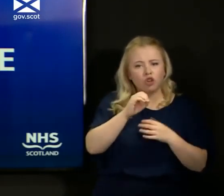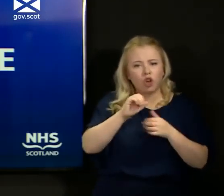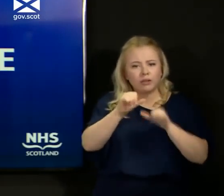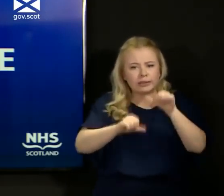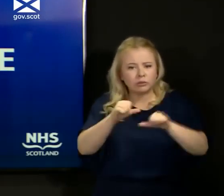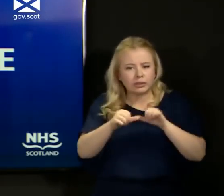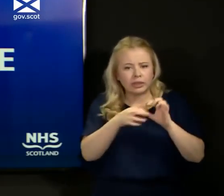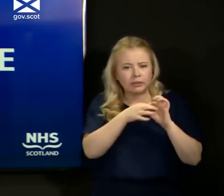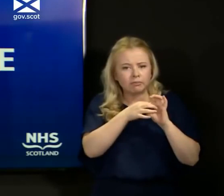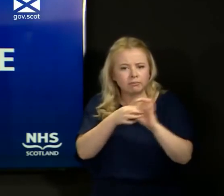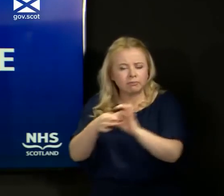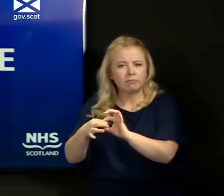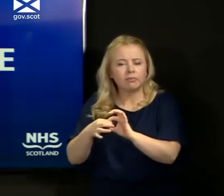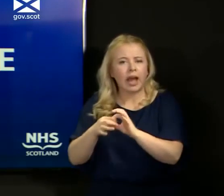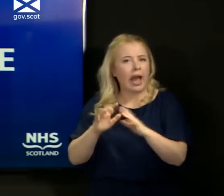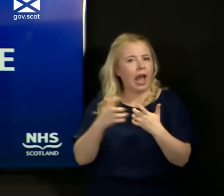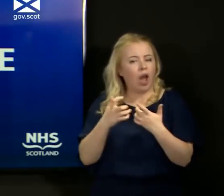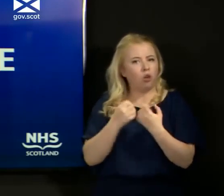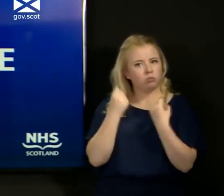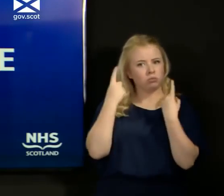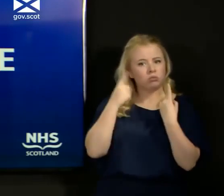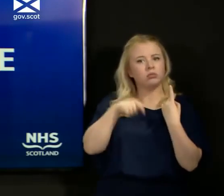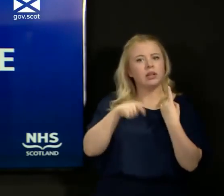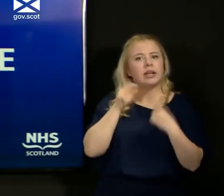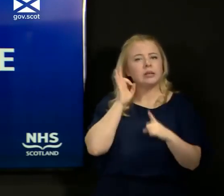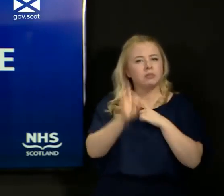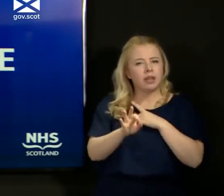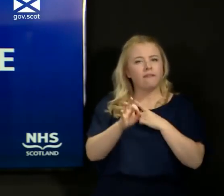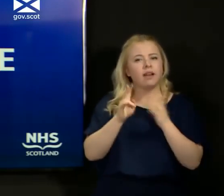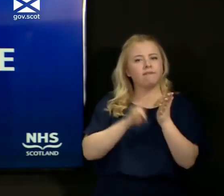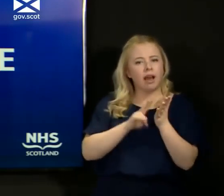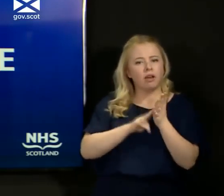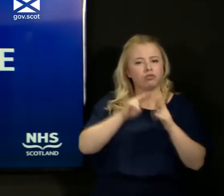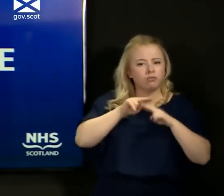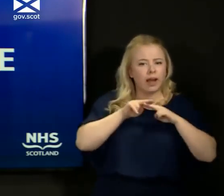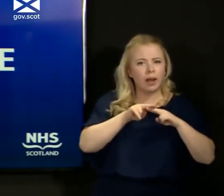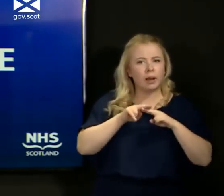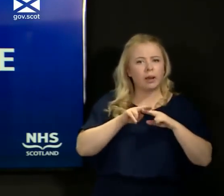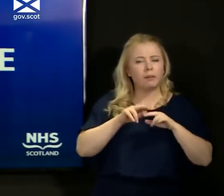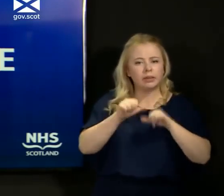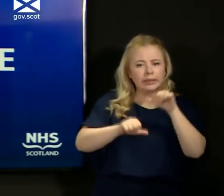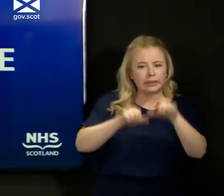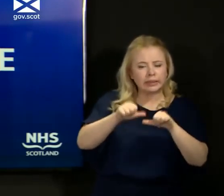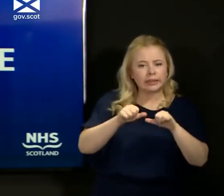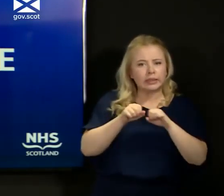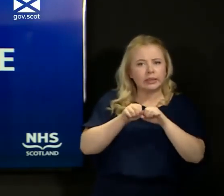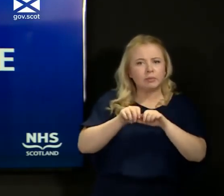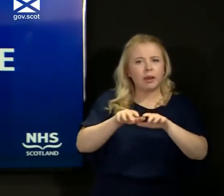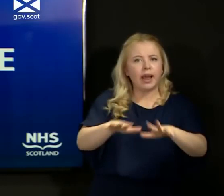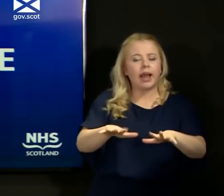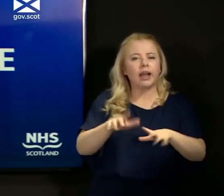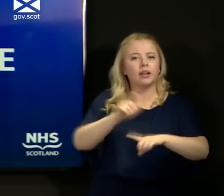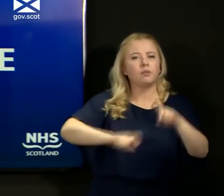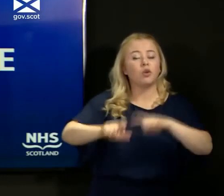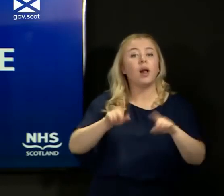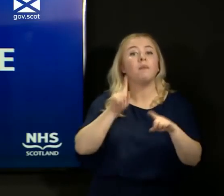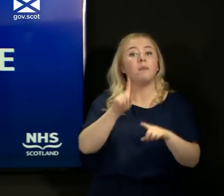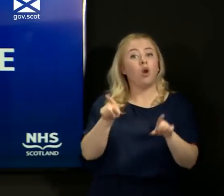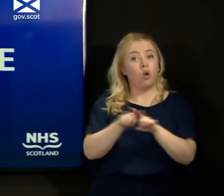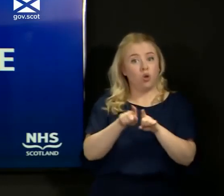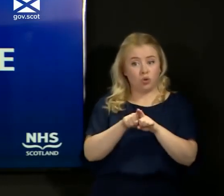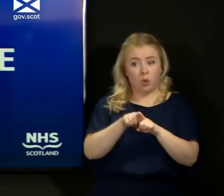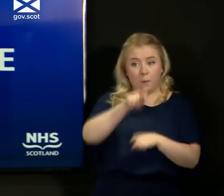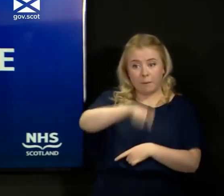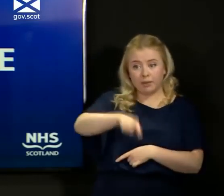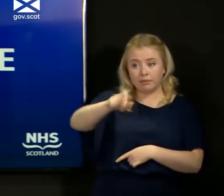us to understand how these particular virus families spread, not only, as they say, in the communities, but actually spread from person